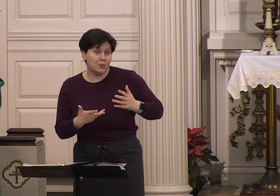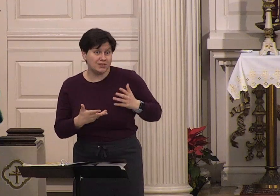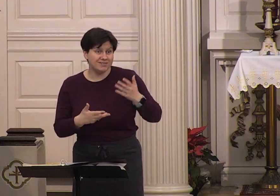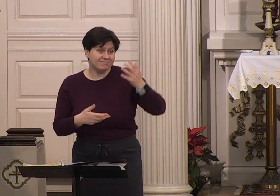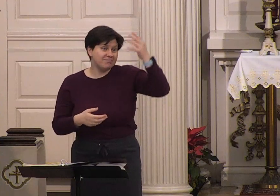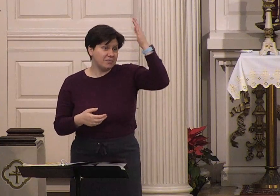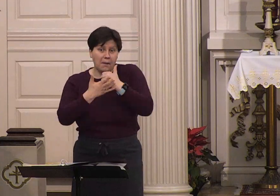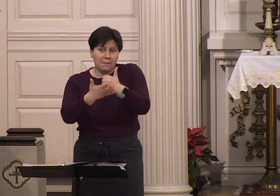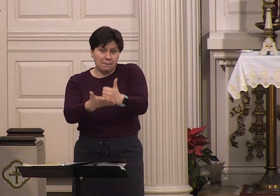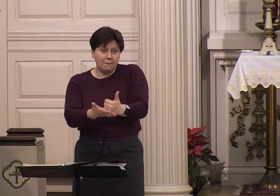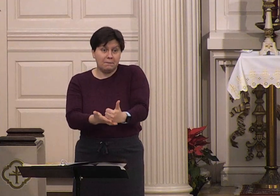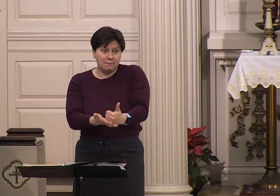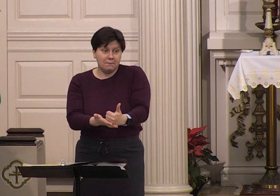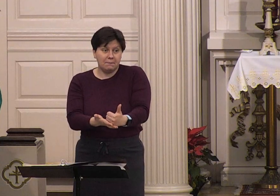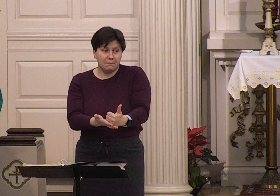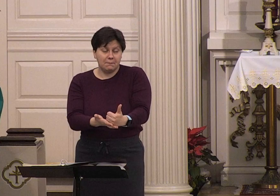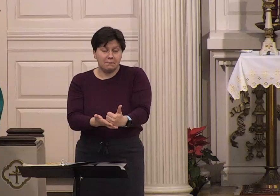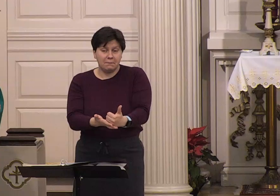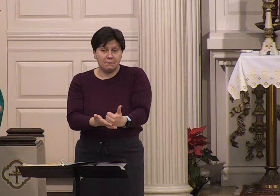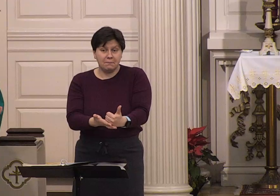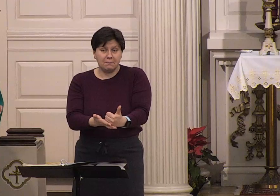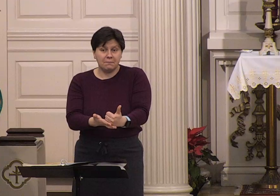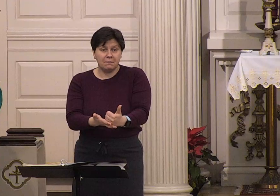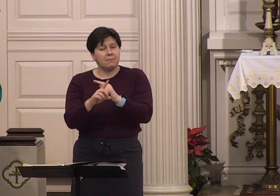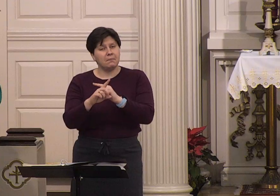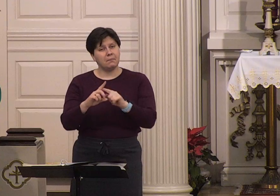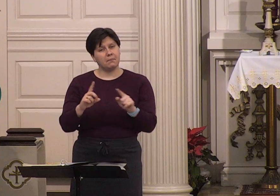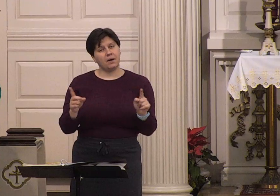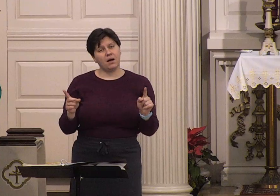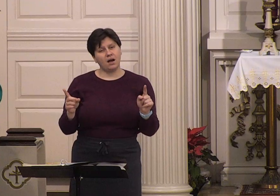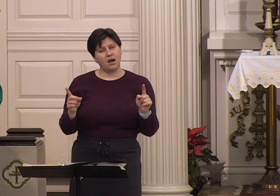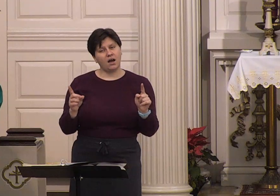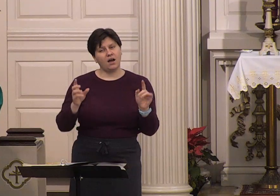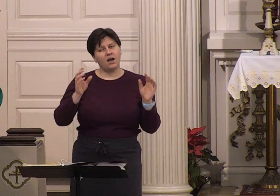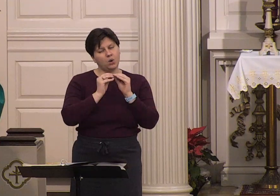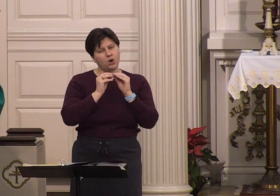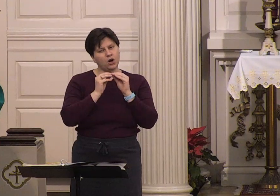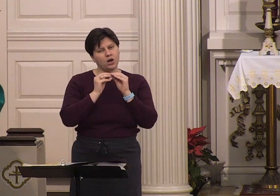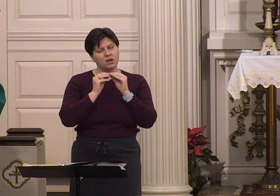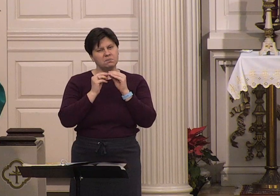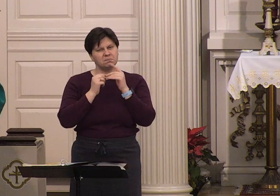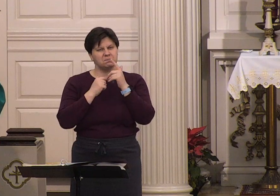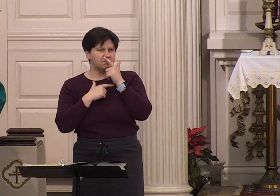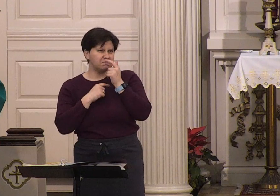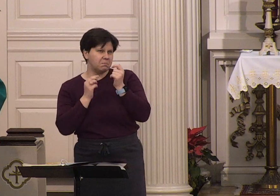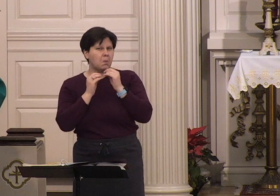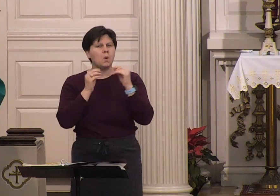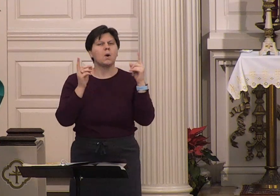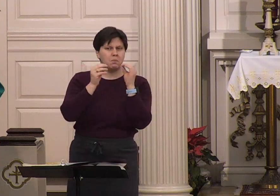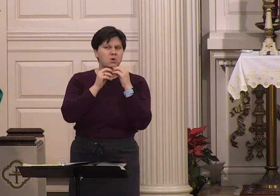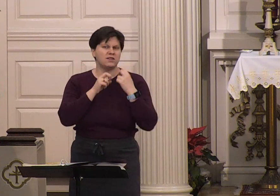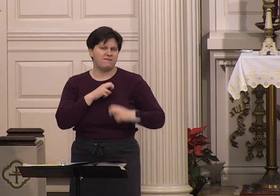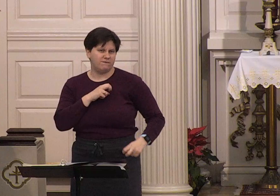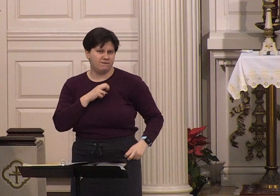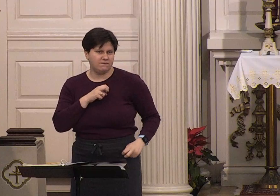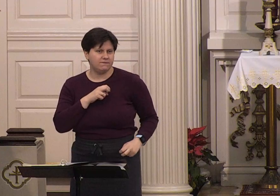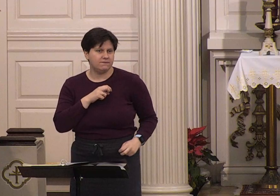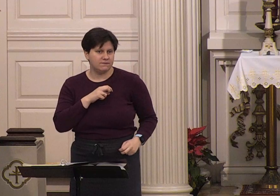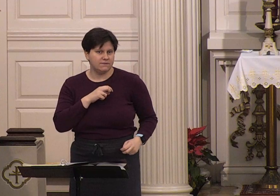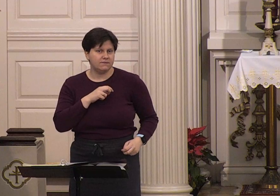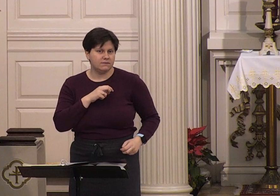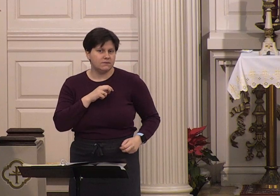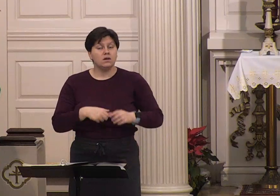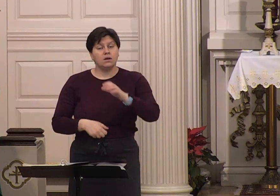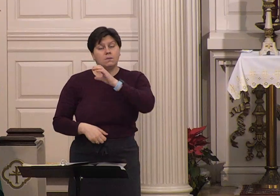help you. But it gets even more interesting or tougher than that. When Christians begin